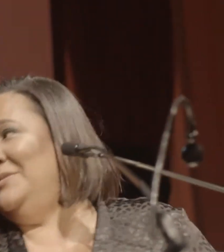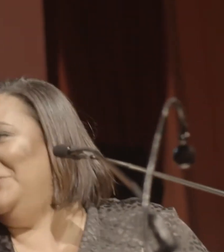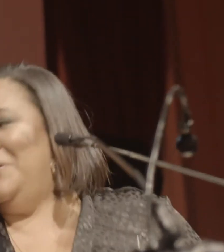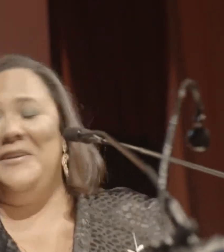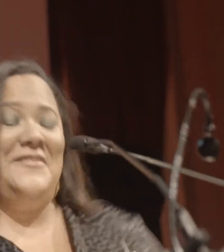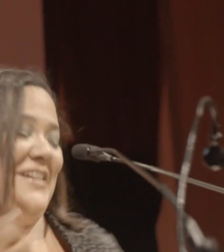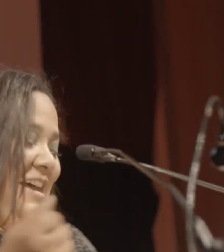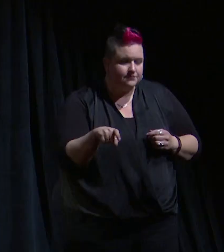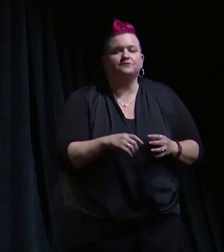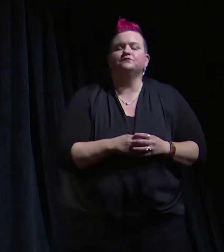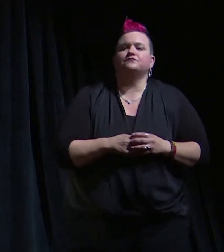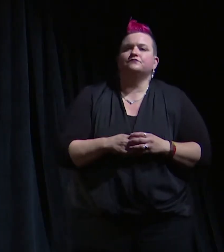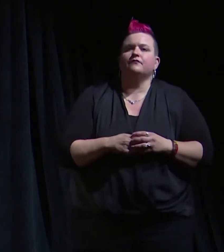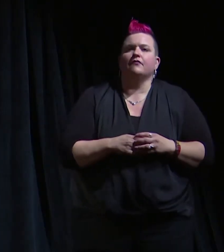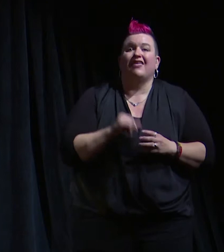Houston, where